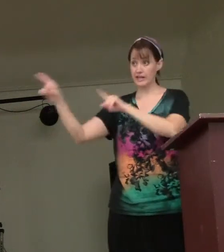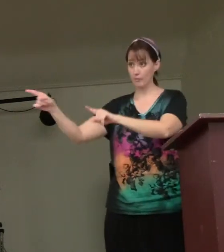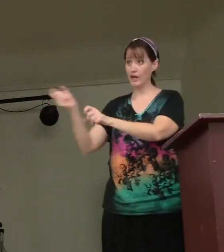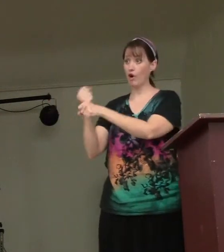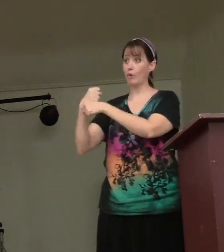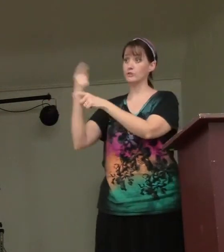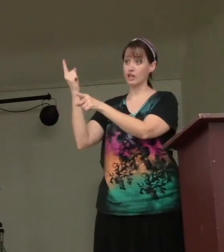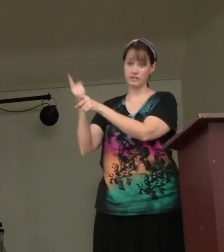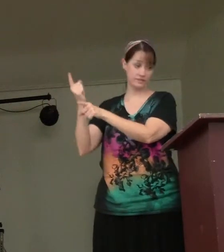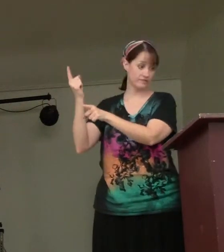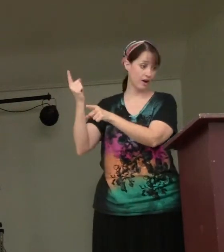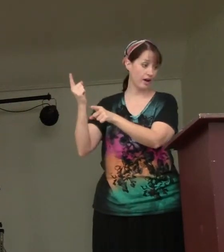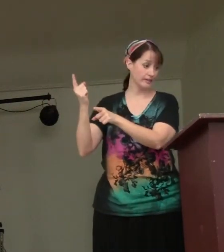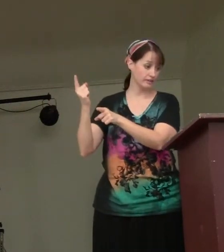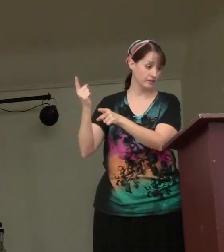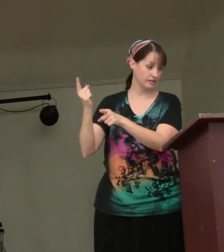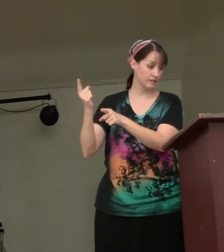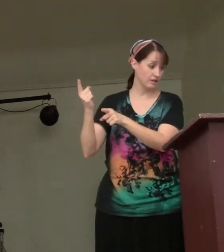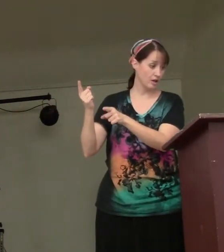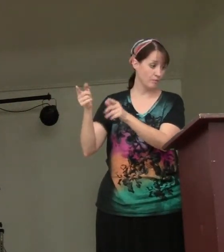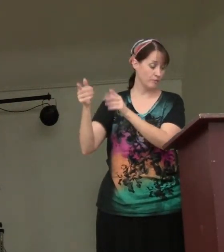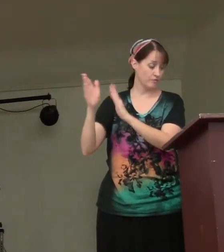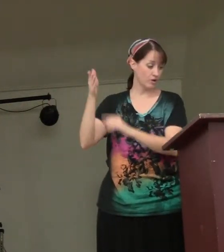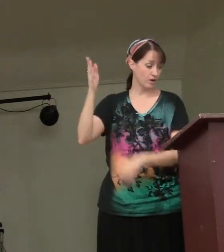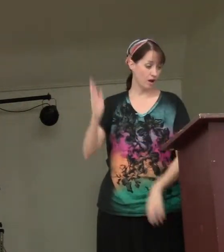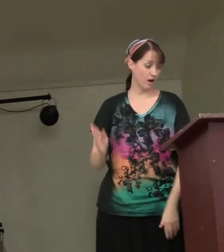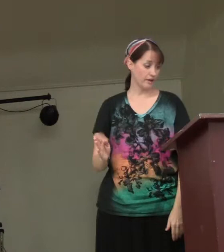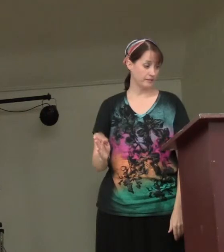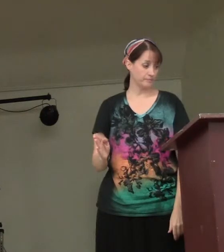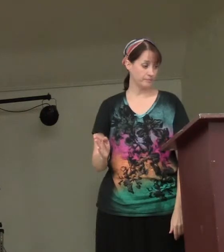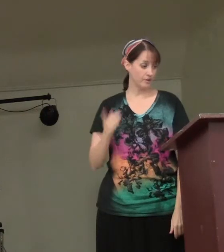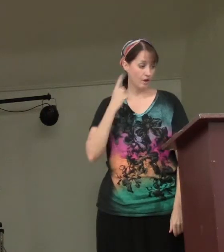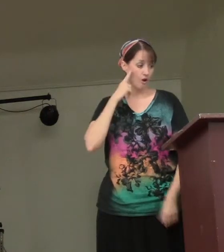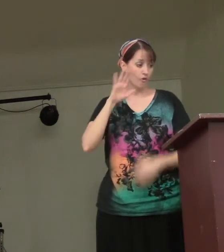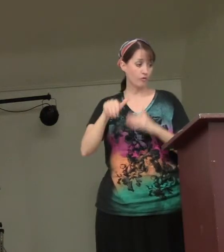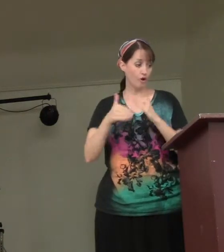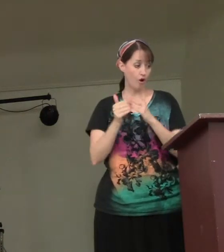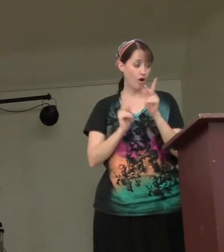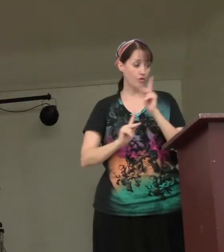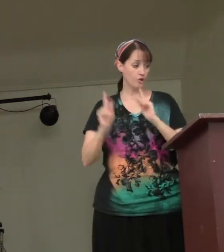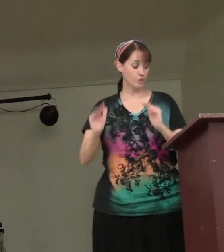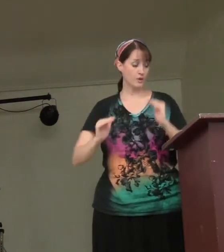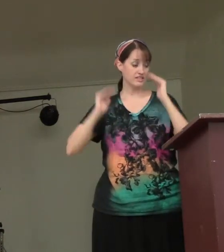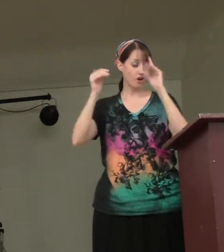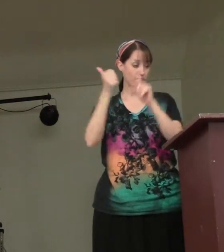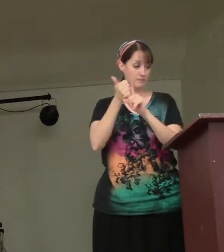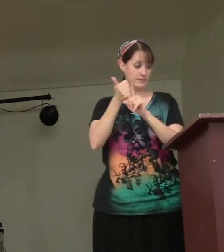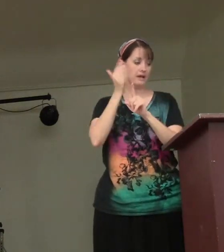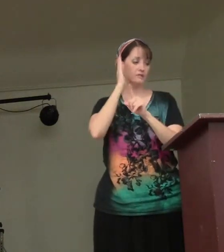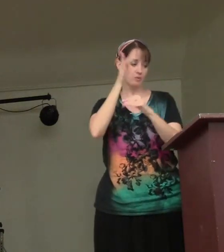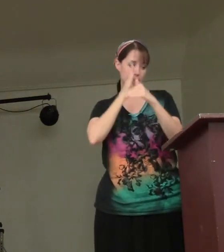went home justified before God. For all those who exalt themselves